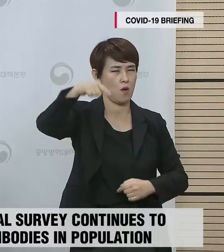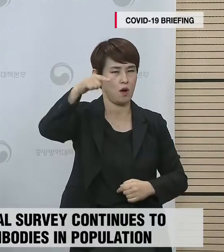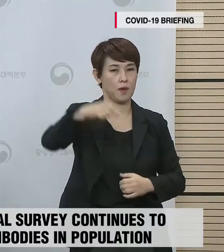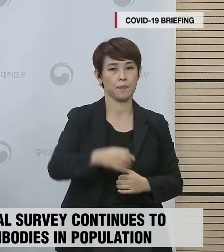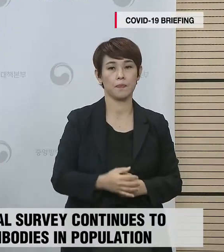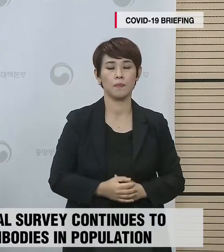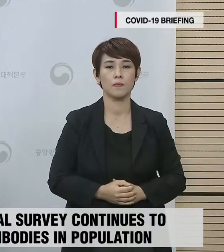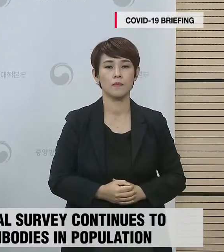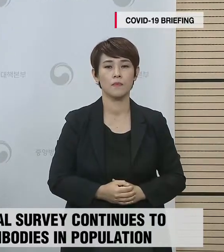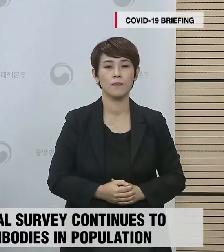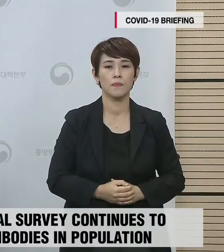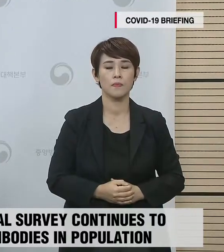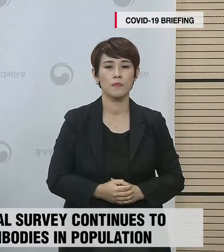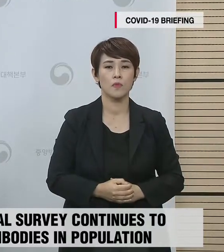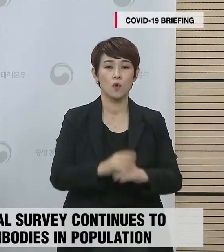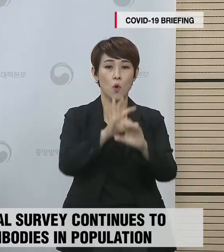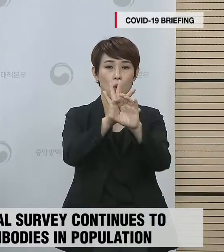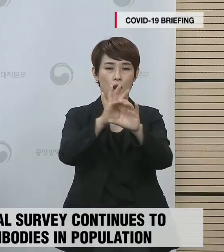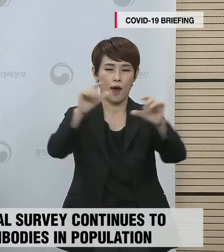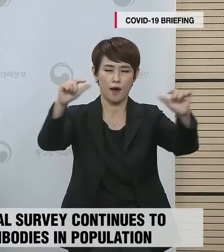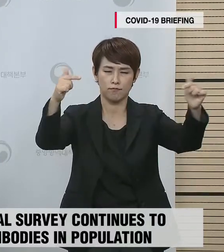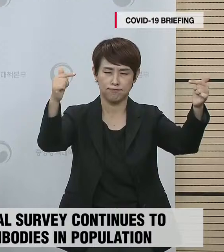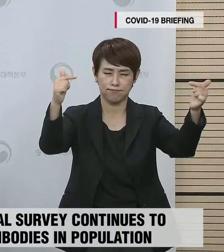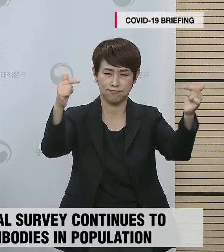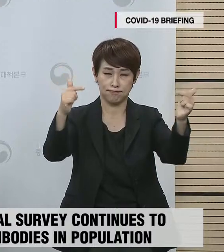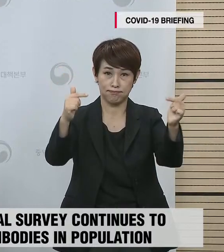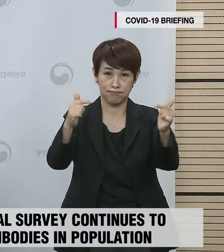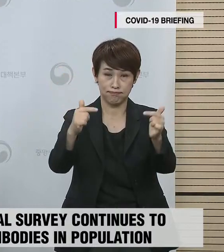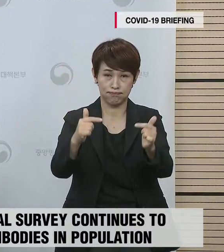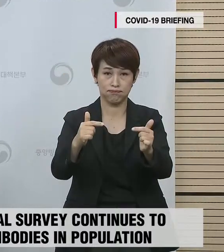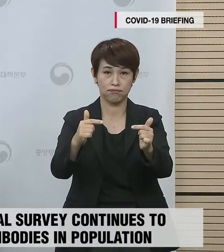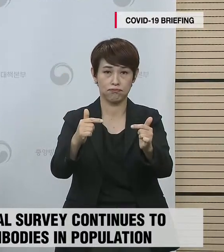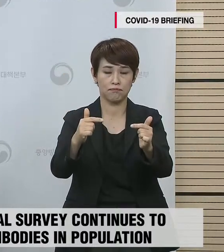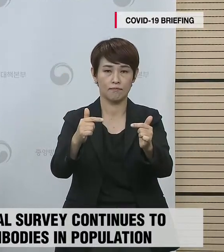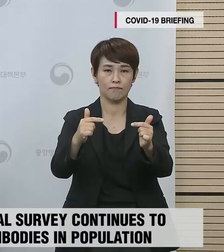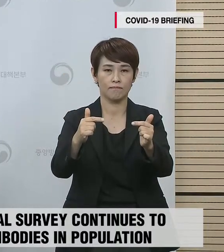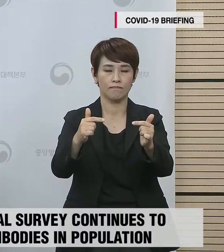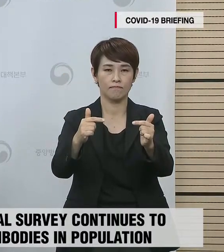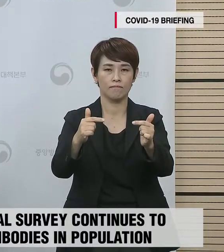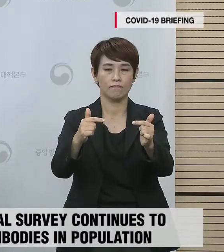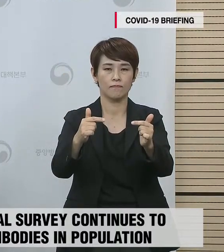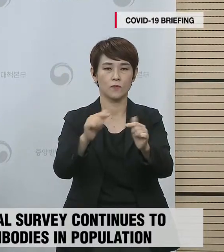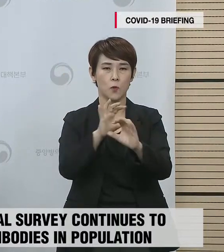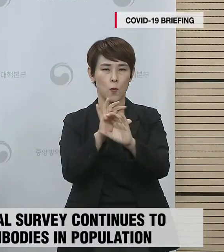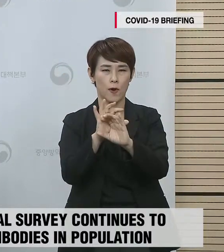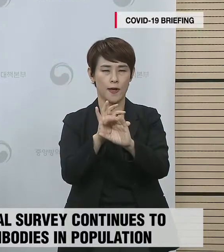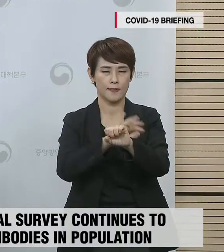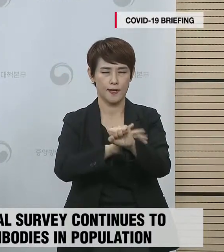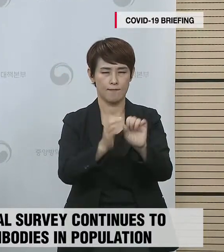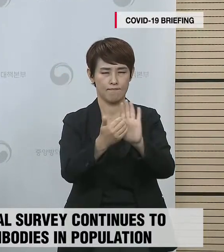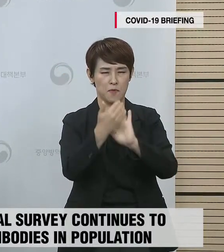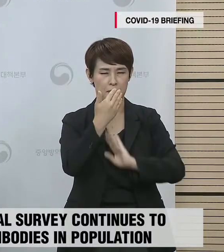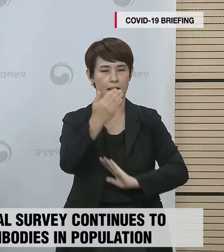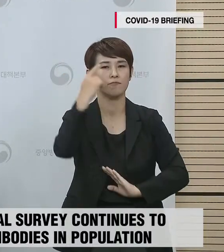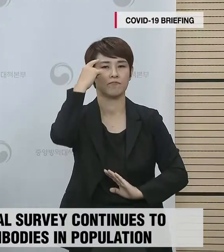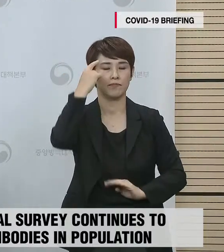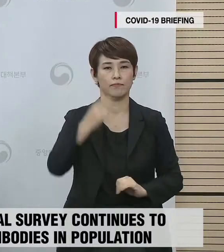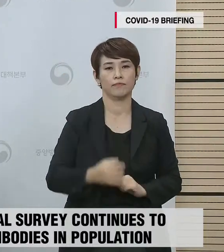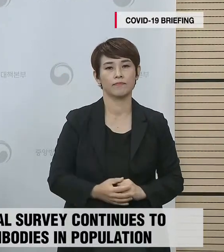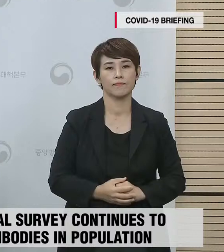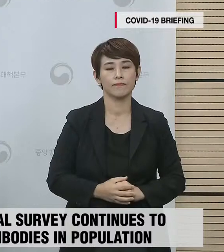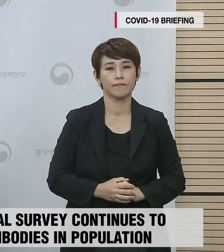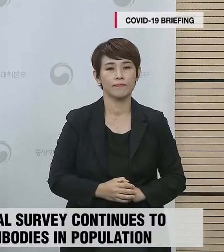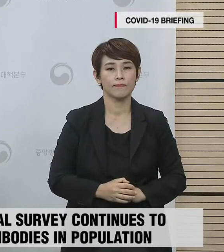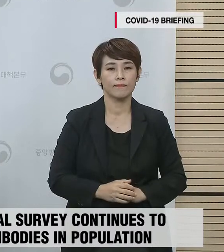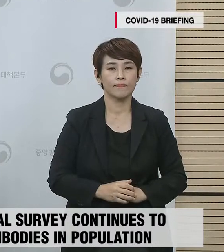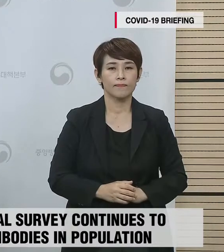the size of cluster infections here in the country, across the country. And to this end, we will also believe